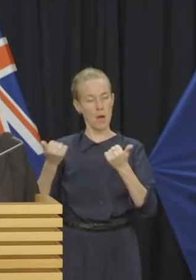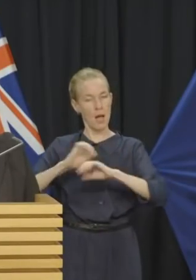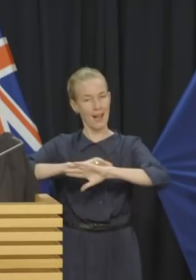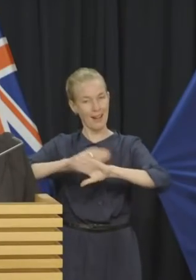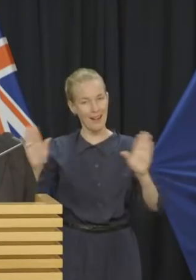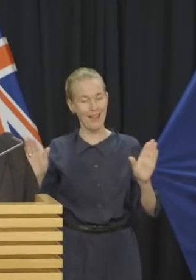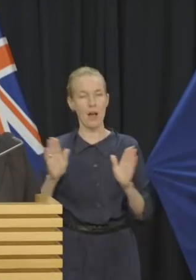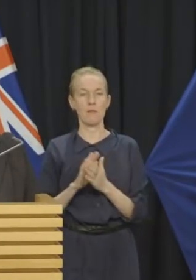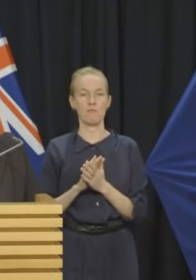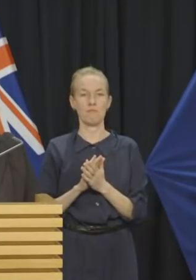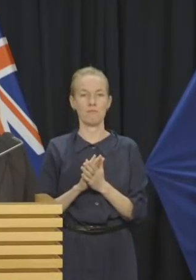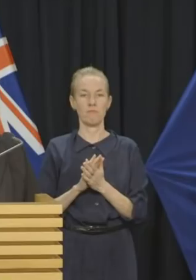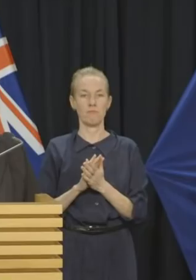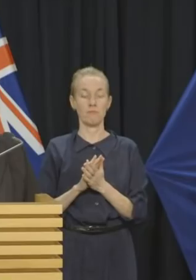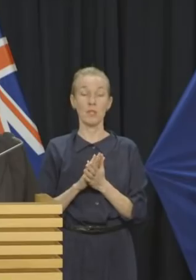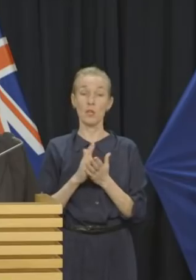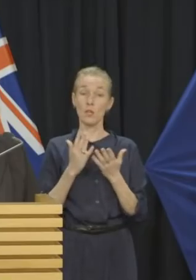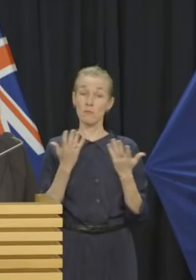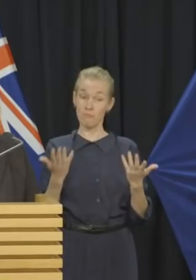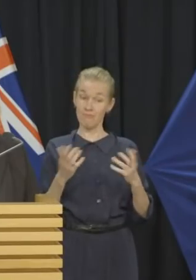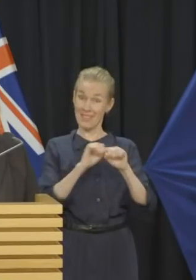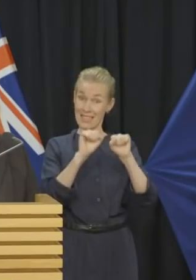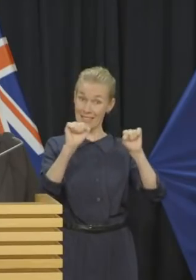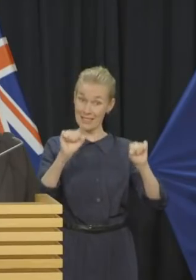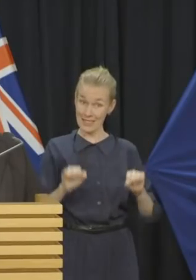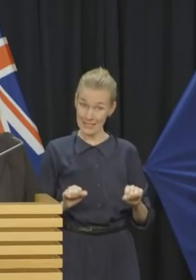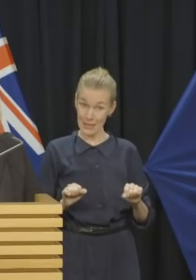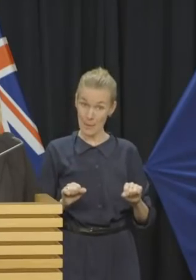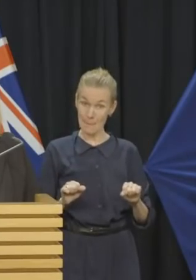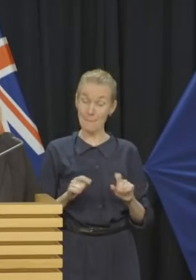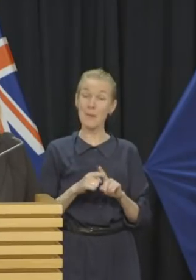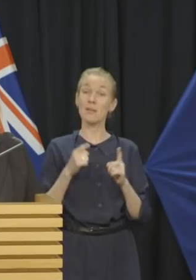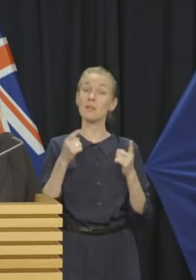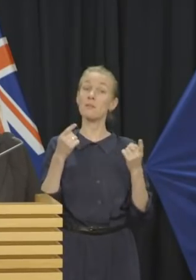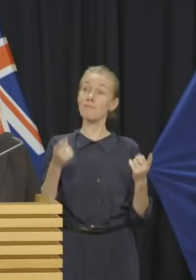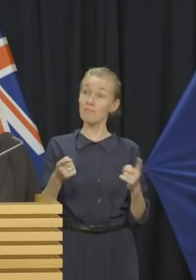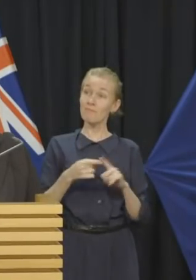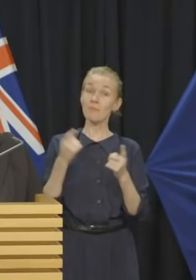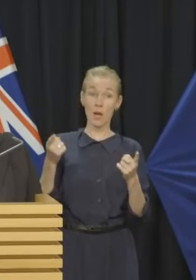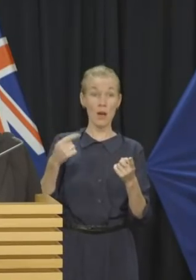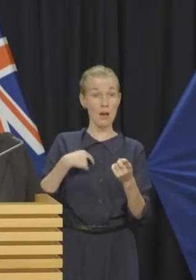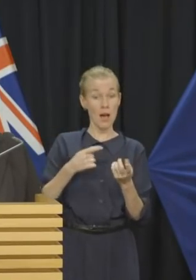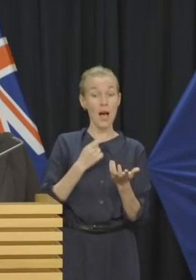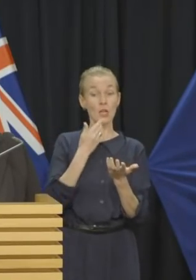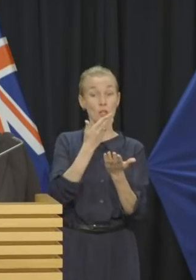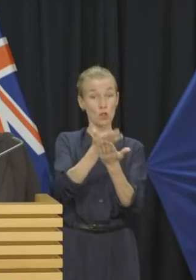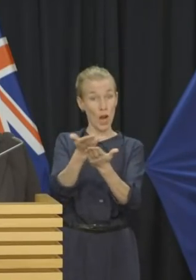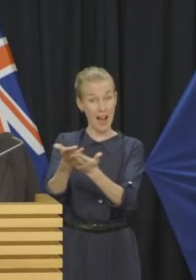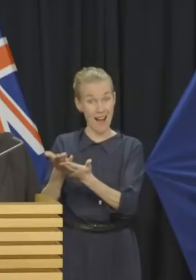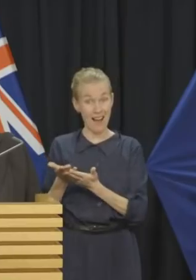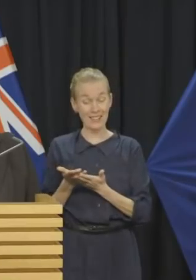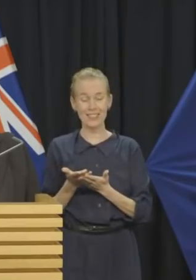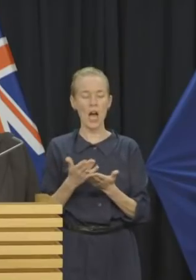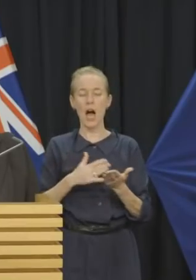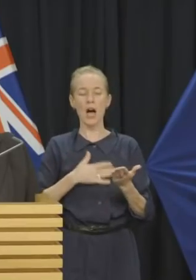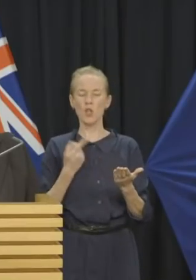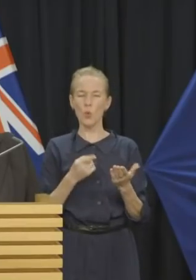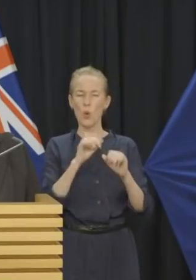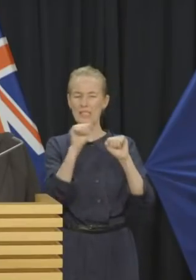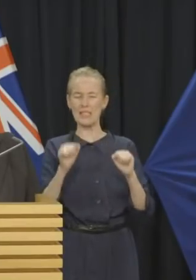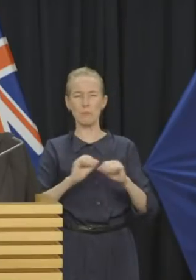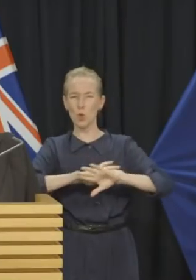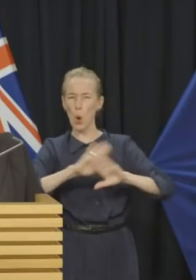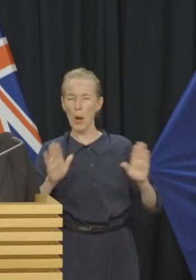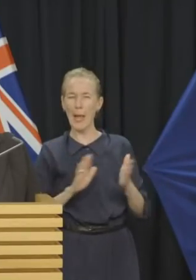have government appropriations based on a level of collections that then the courts overturn, and we're left in a situation where we don't have